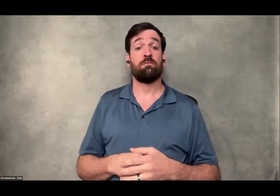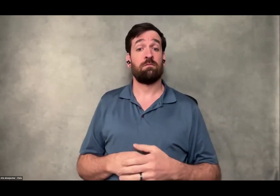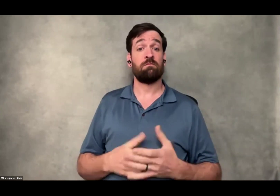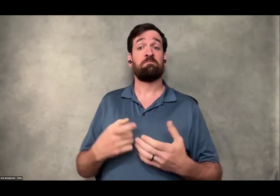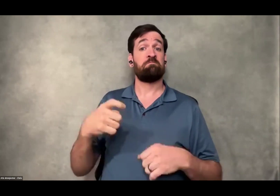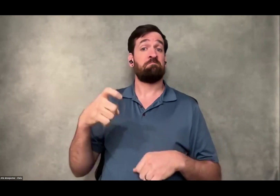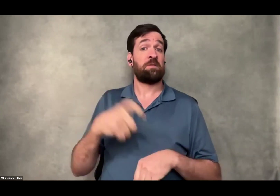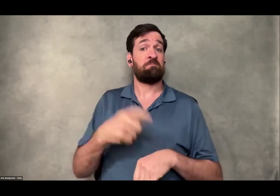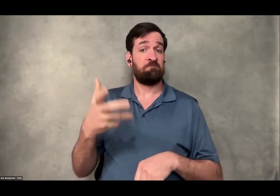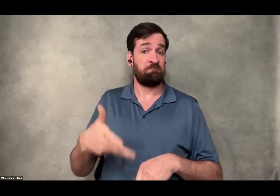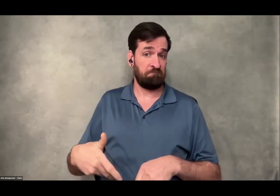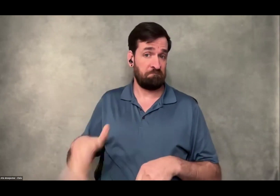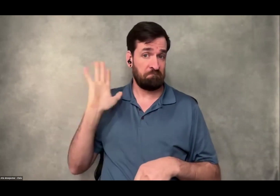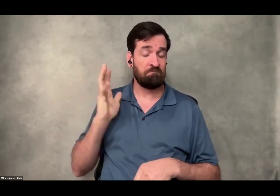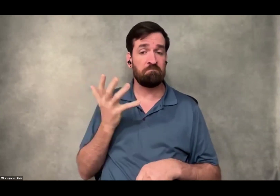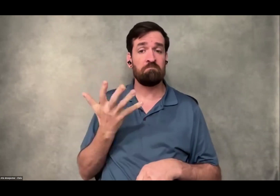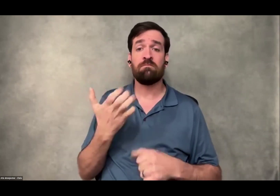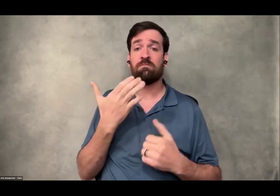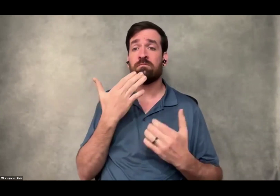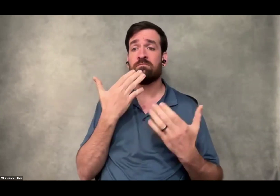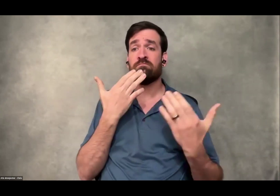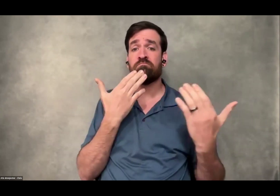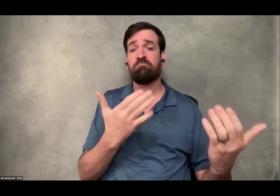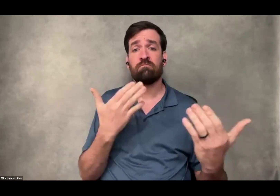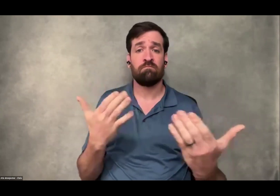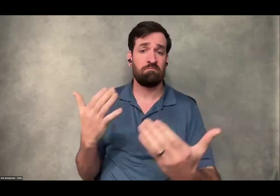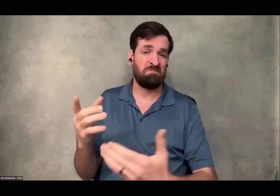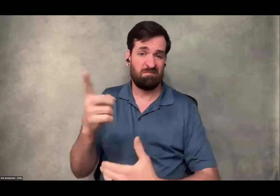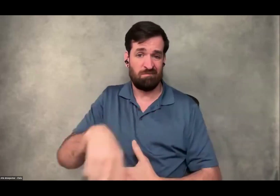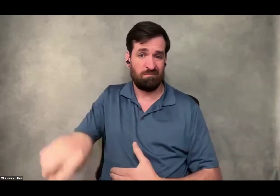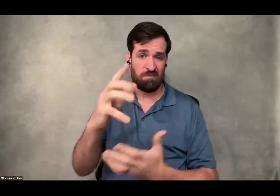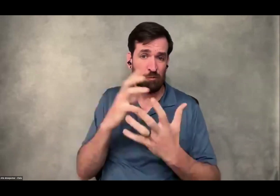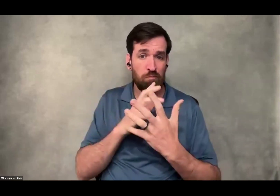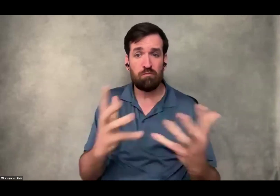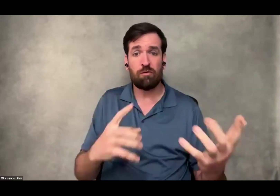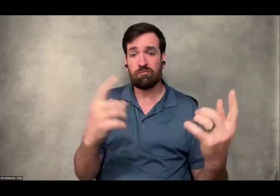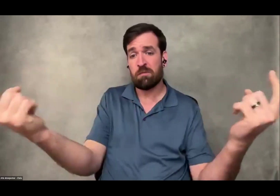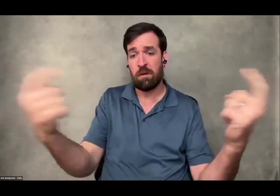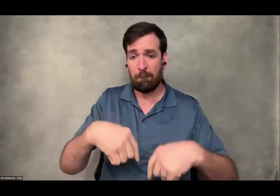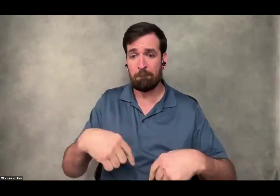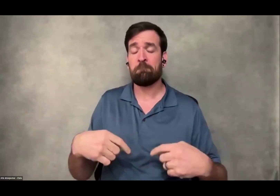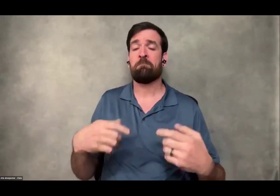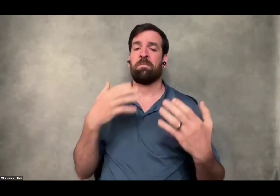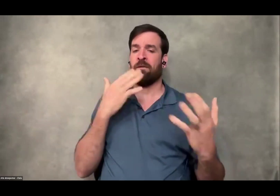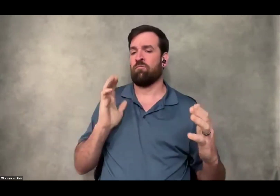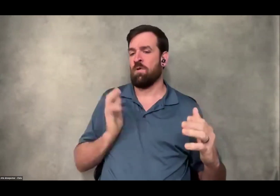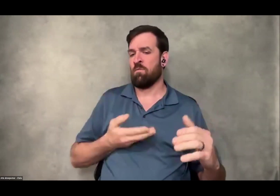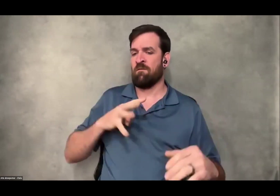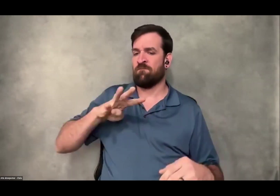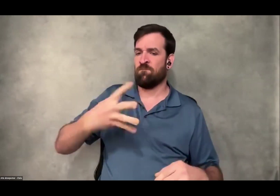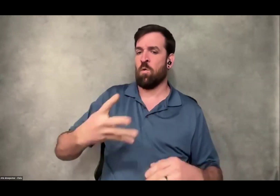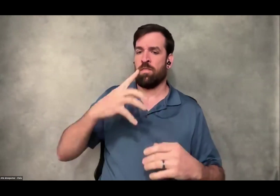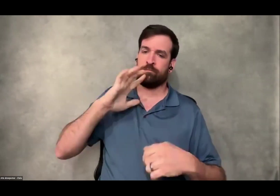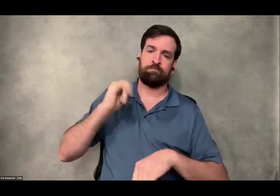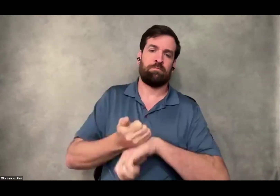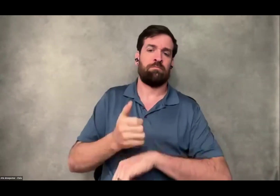at time. So I'd like to say to everyone, thank you very much for coming today. Thank you for coming to our fourth installation of